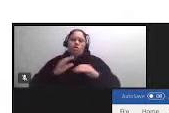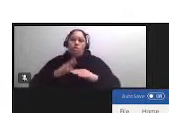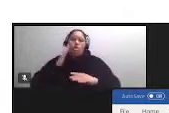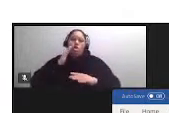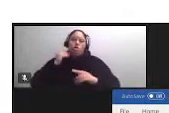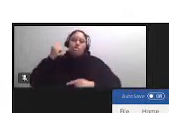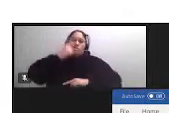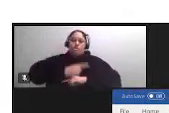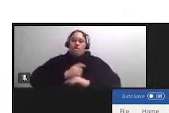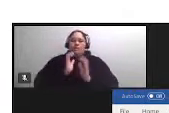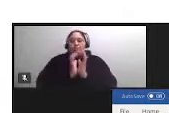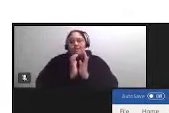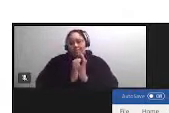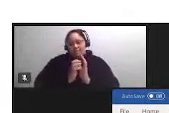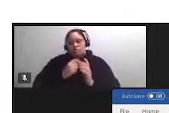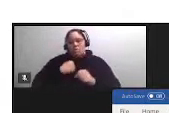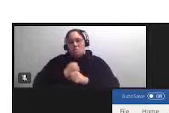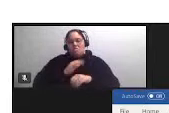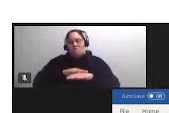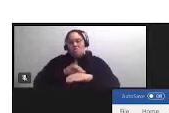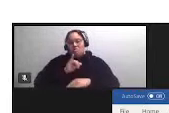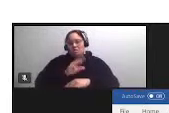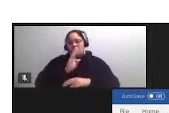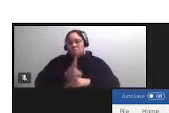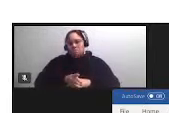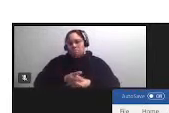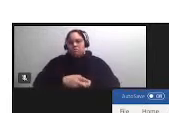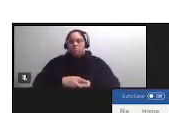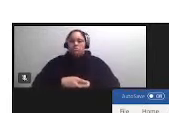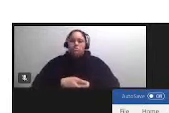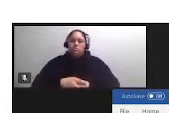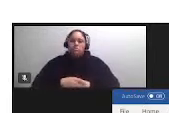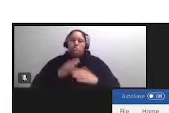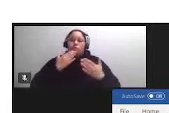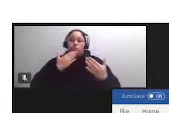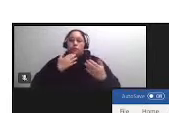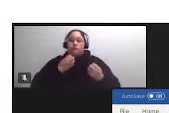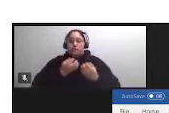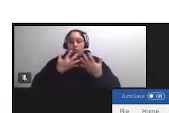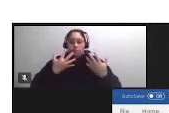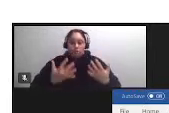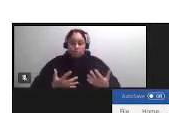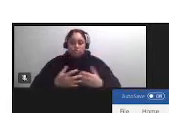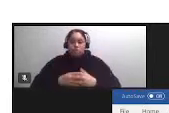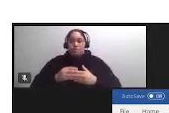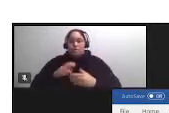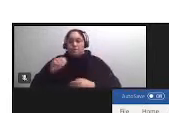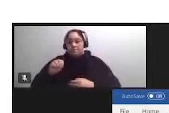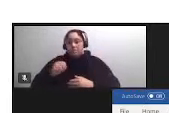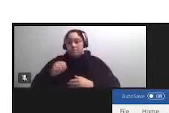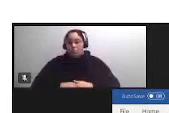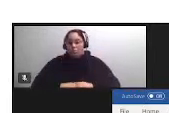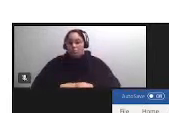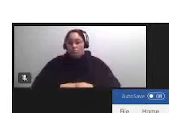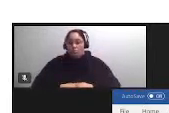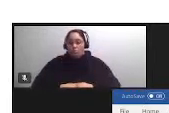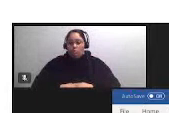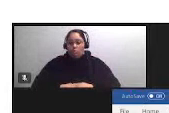day of the meeting. So we will work on that communication. Thank you very much. Member Maseko.